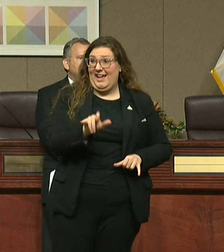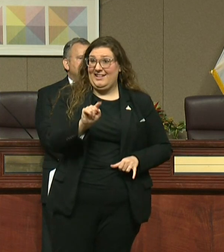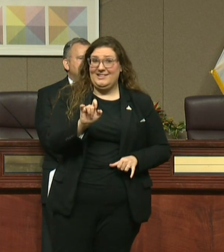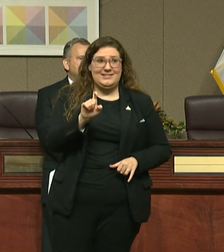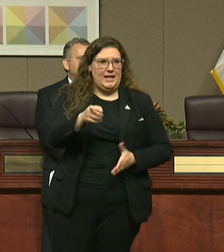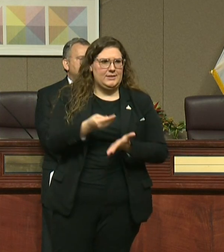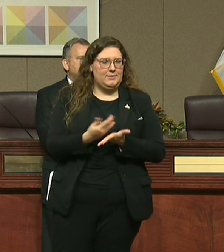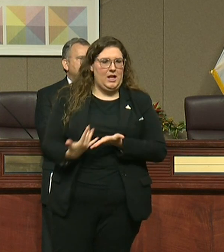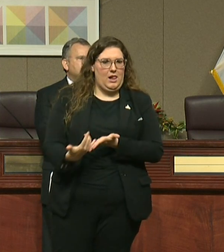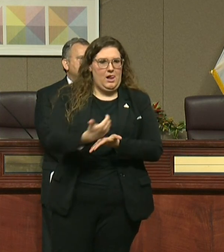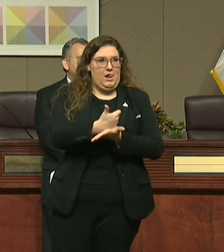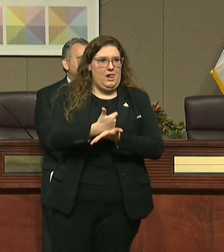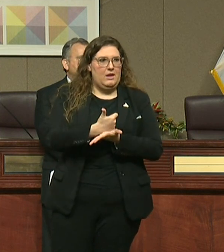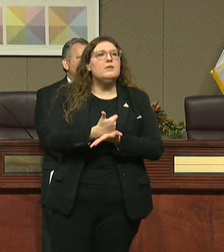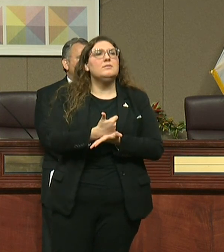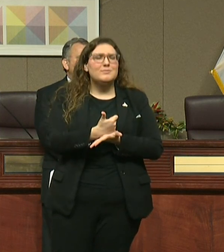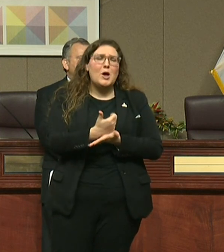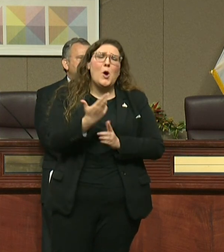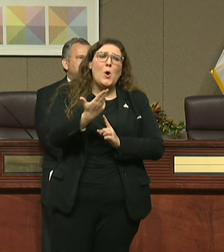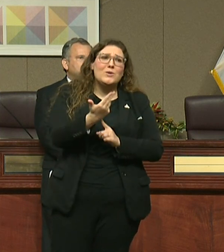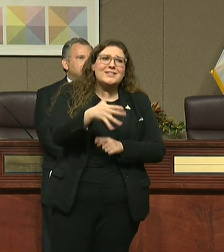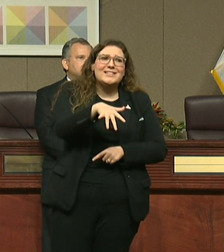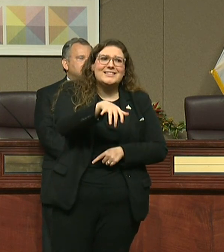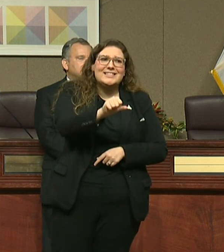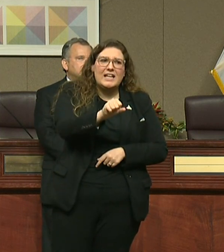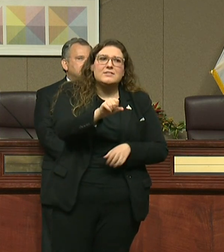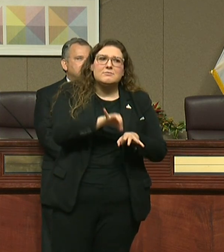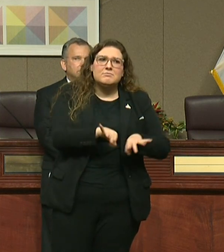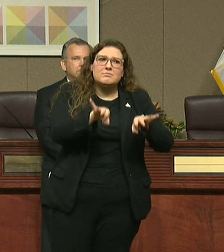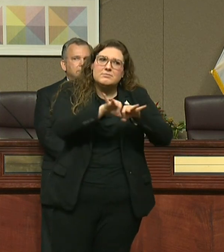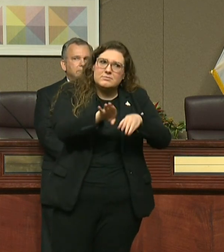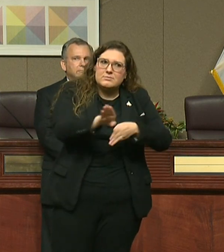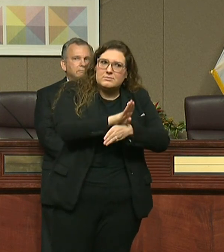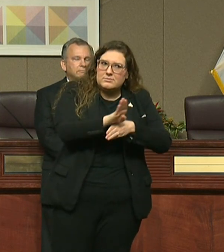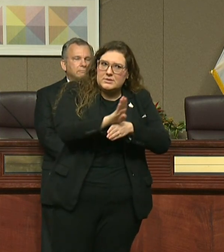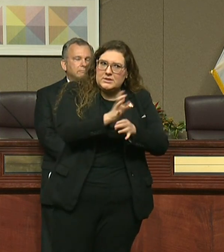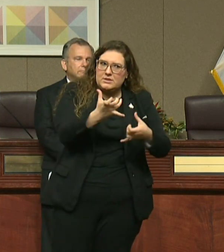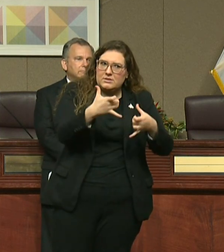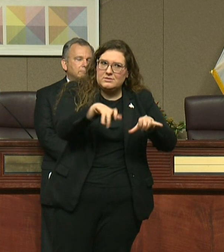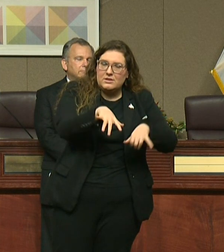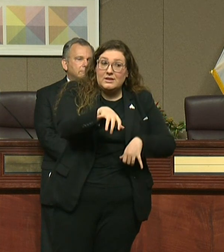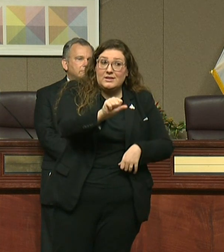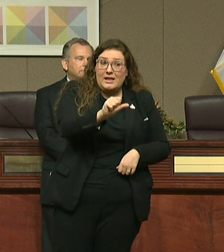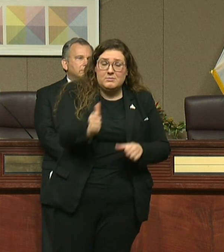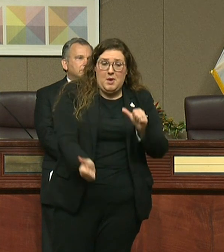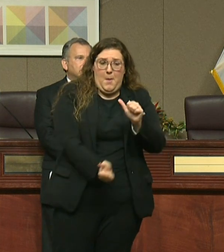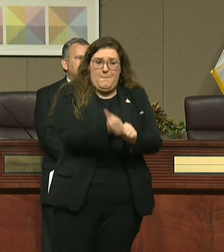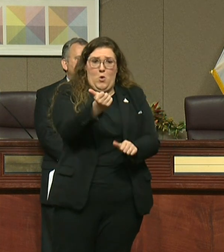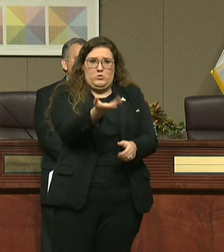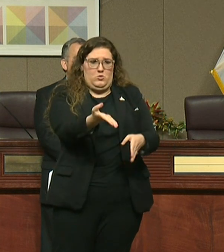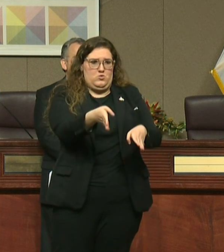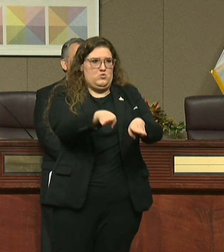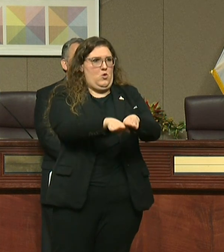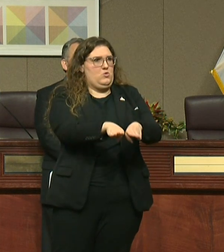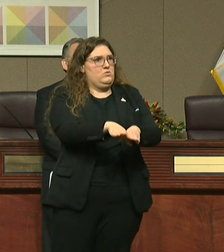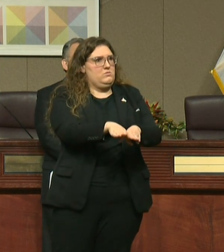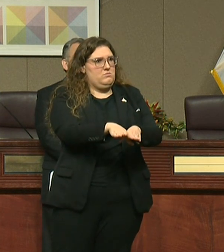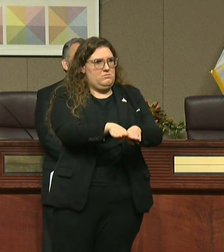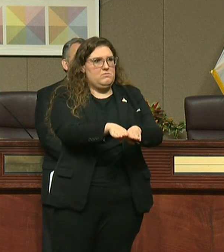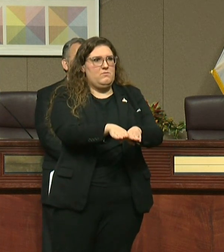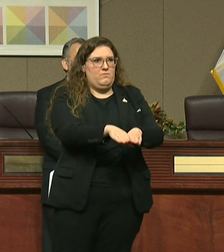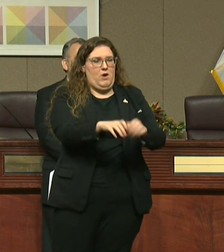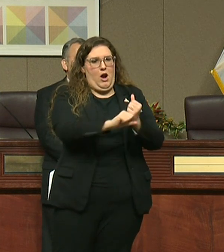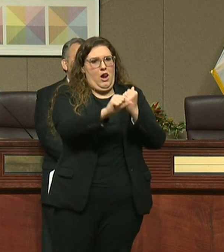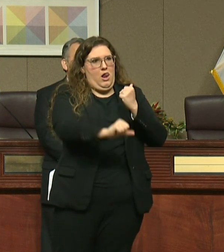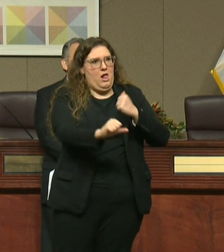essential businesses, many of them either were completely shut down for a period of time or they